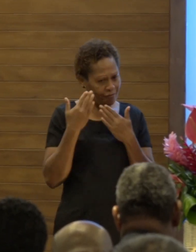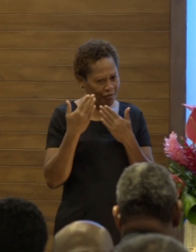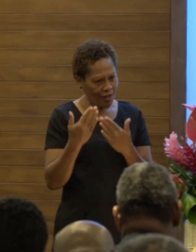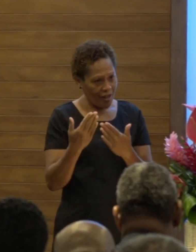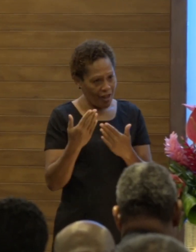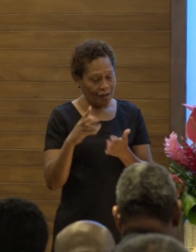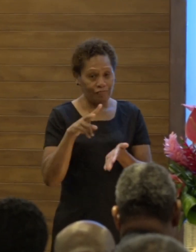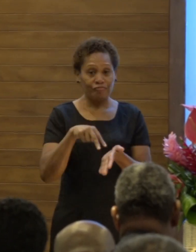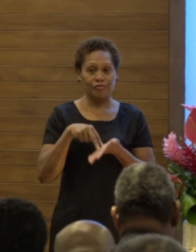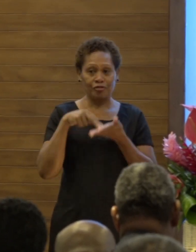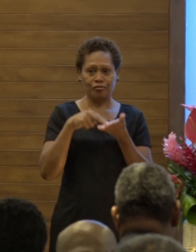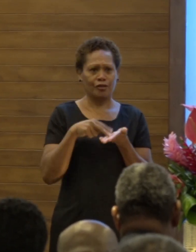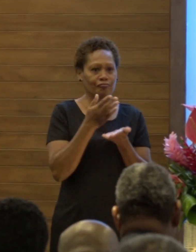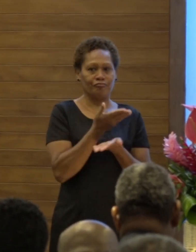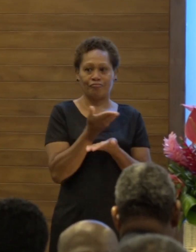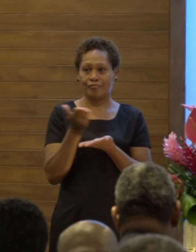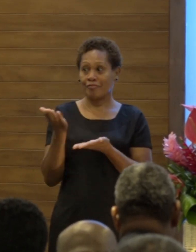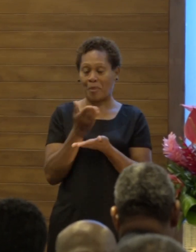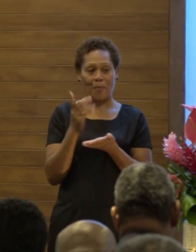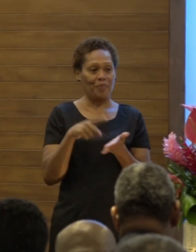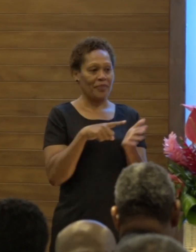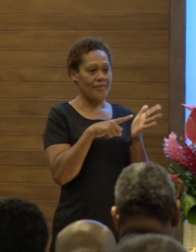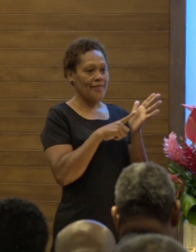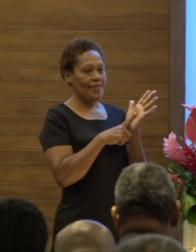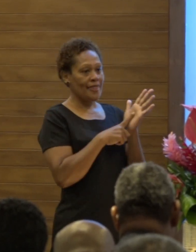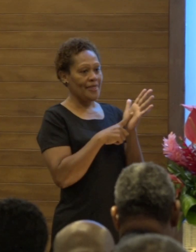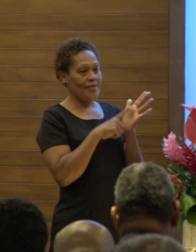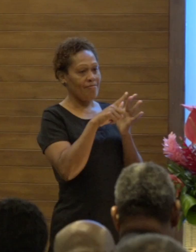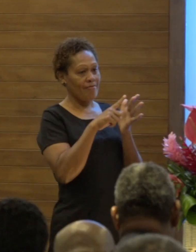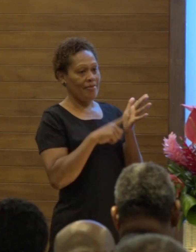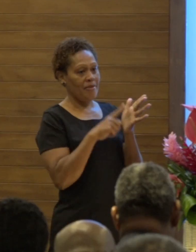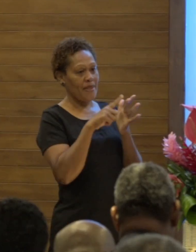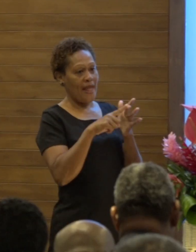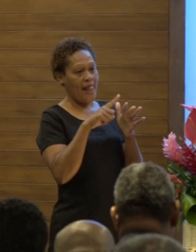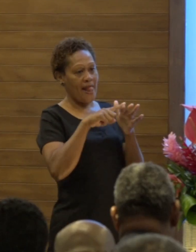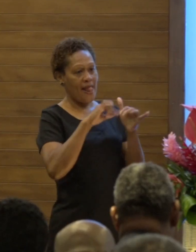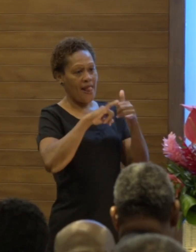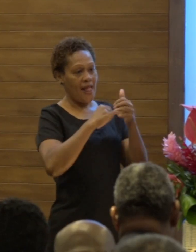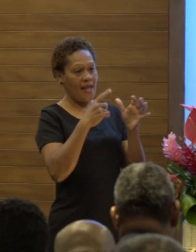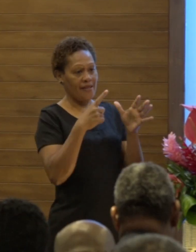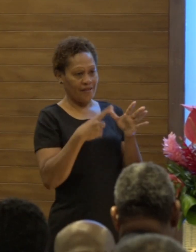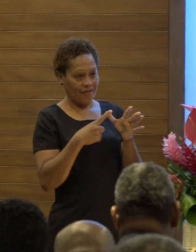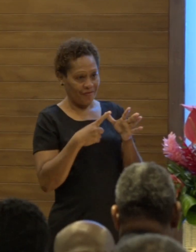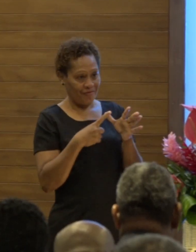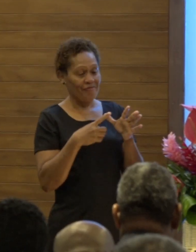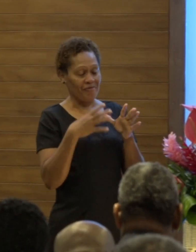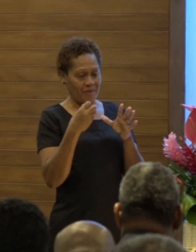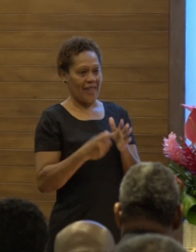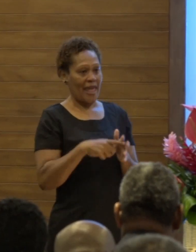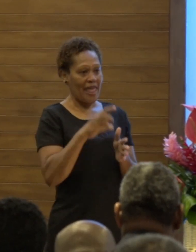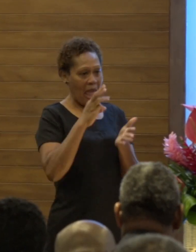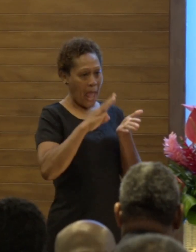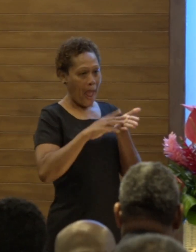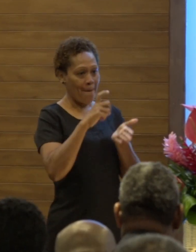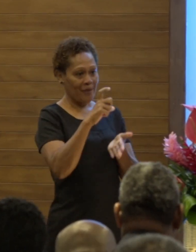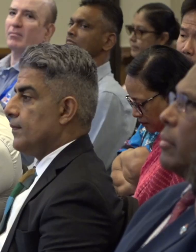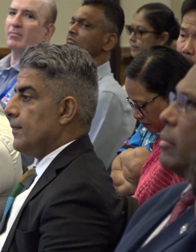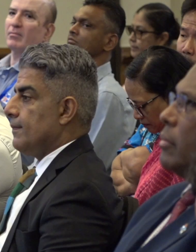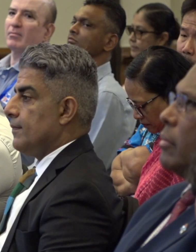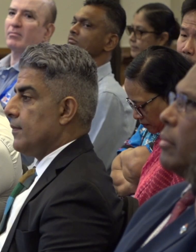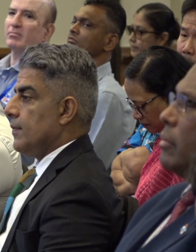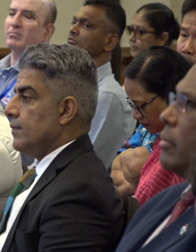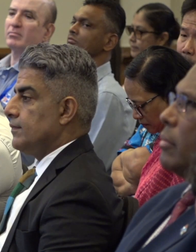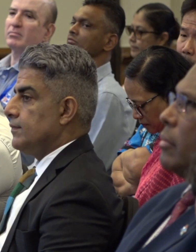stand before you today. My name is Ilya Samodei Tumba, and I have the pleasure of serving as your Master of Ceremonies for this